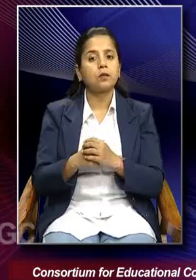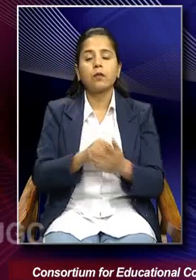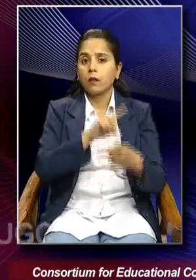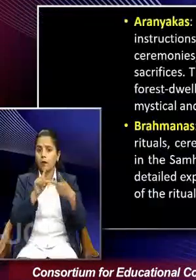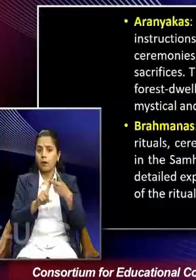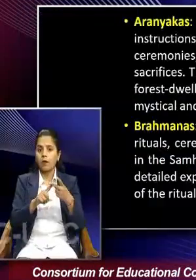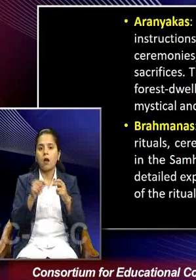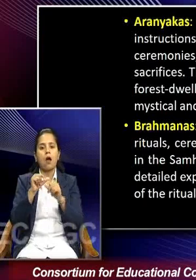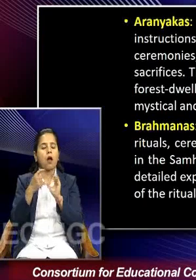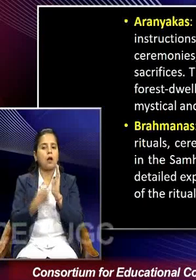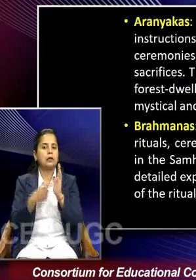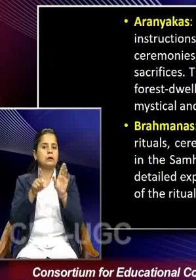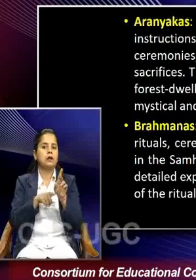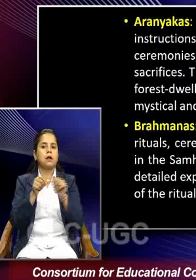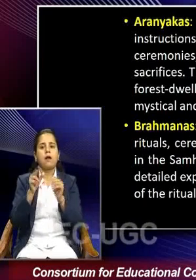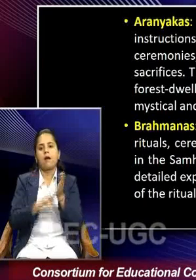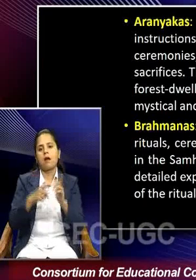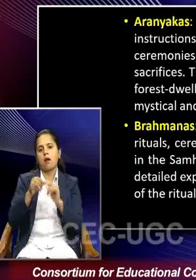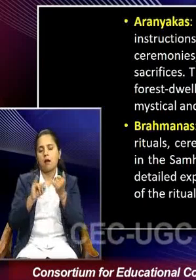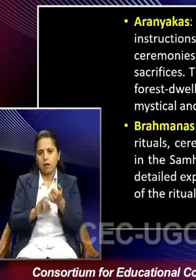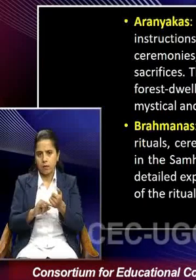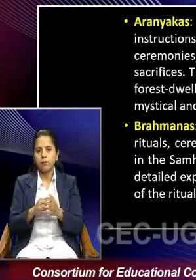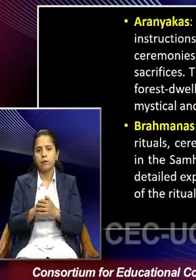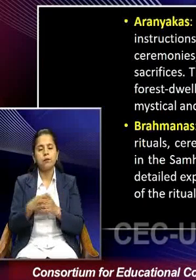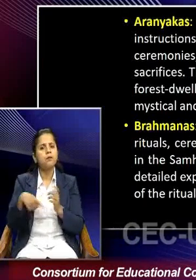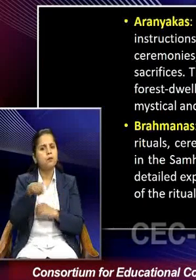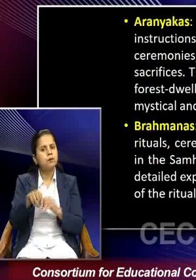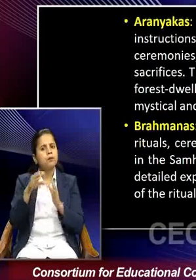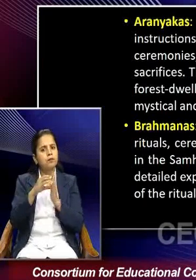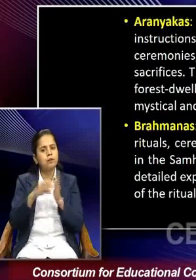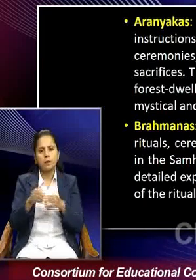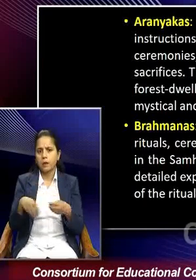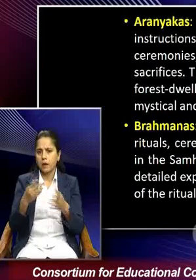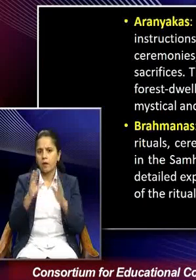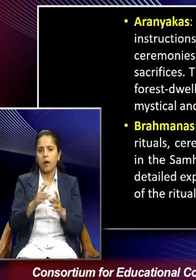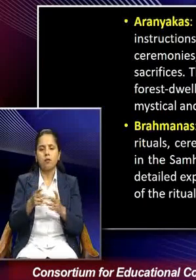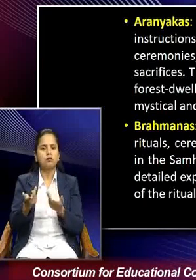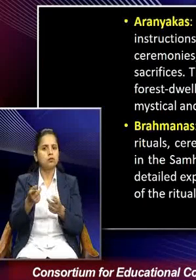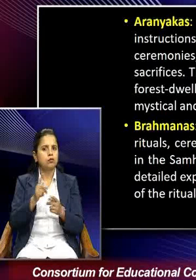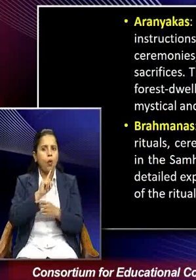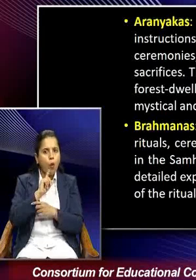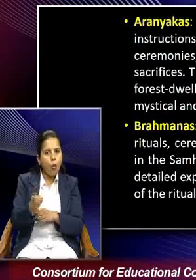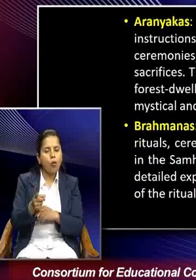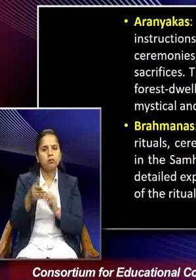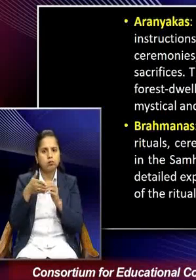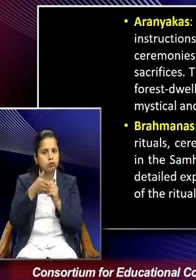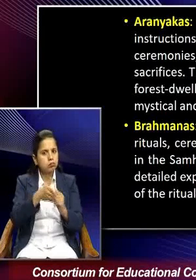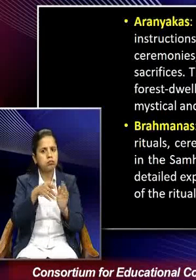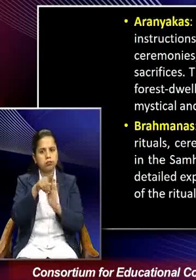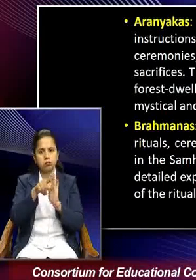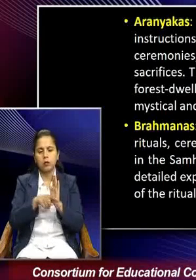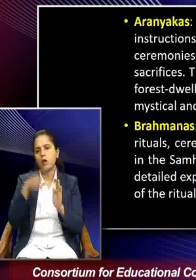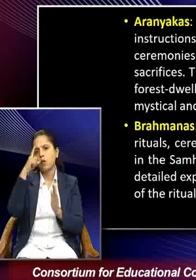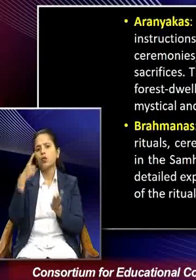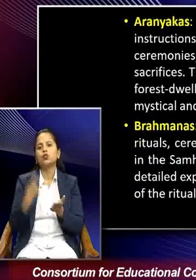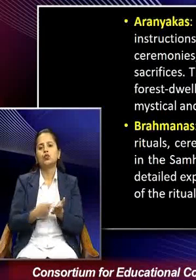is Aranyakas. These texts provide instructions and guidelines for rituals,